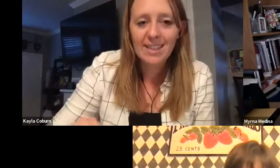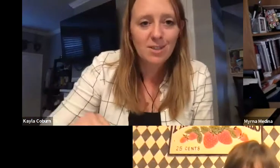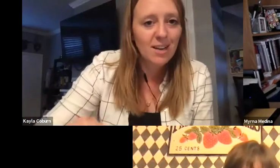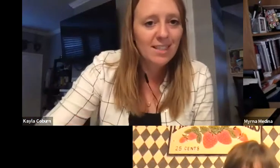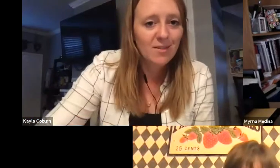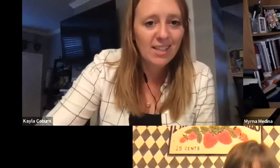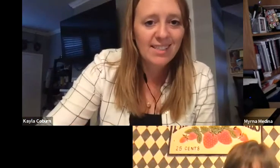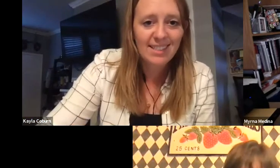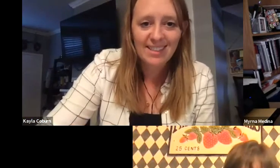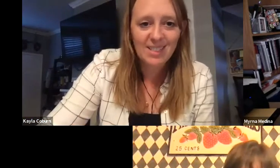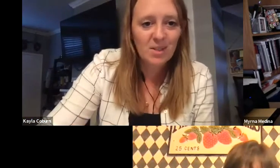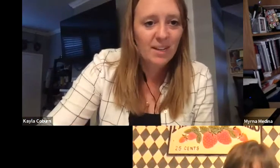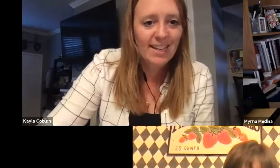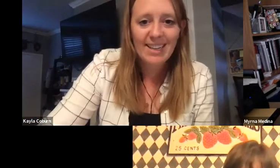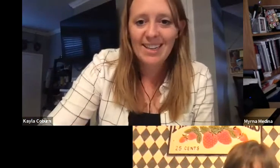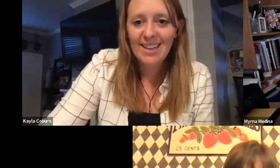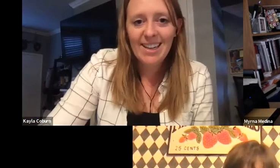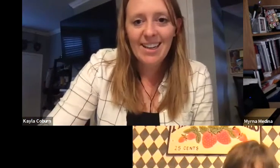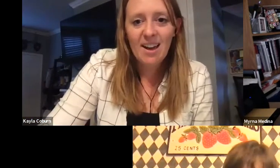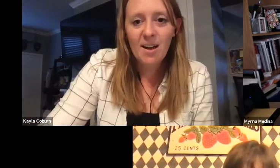offense, as you guys have just listened to it.